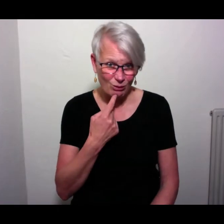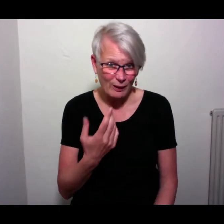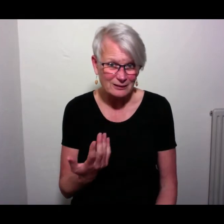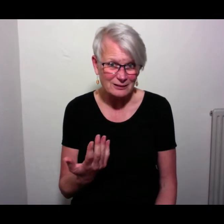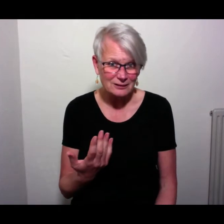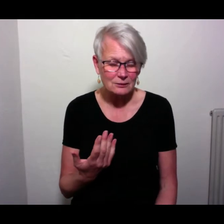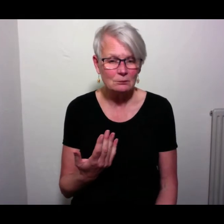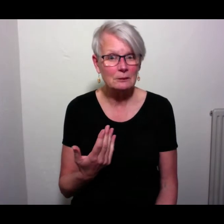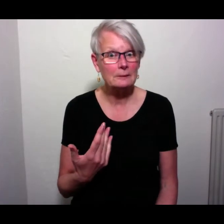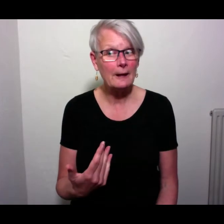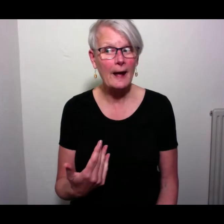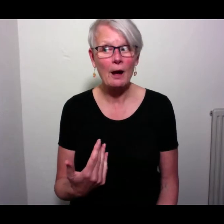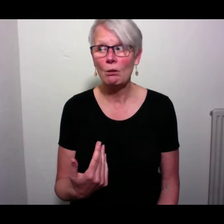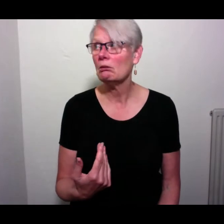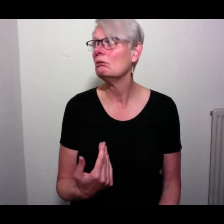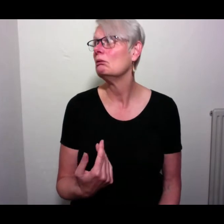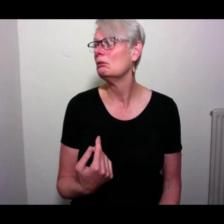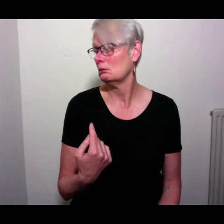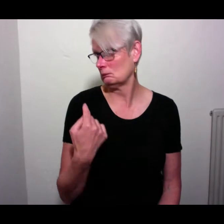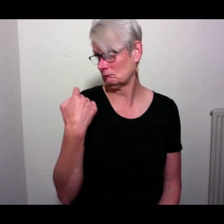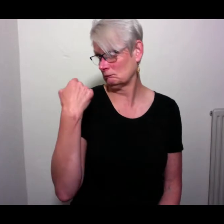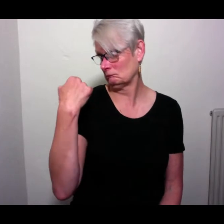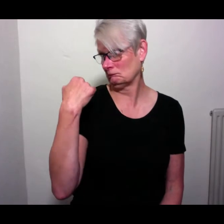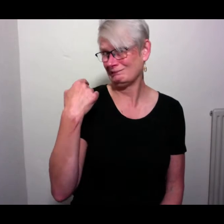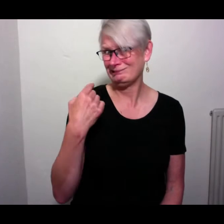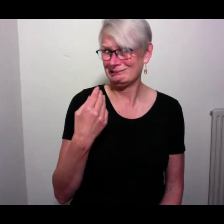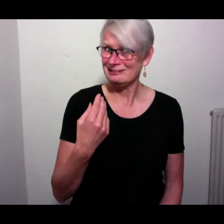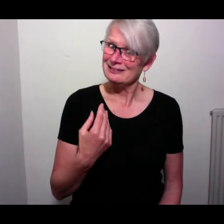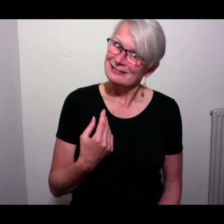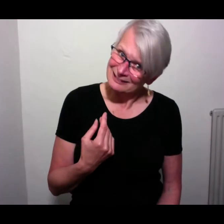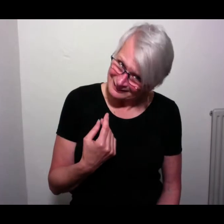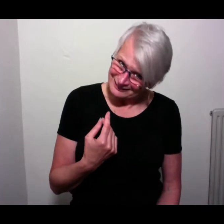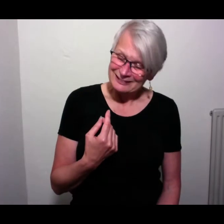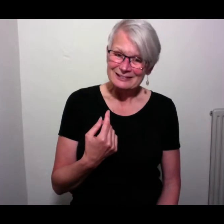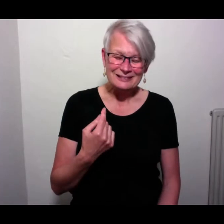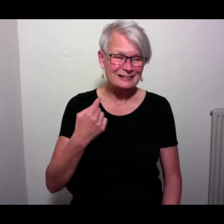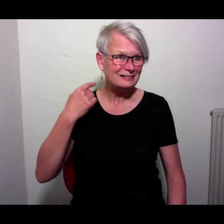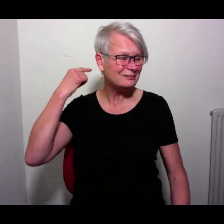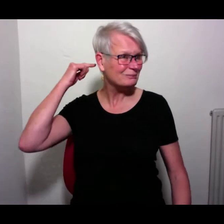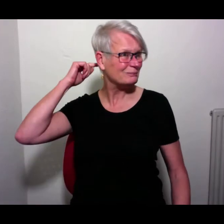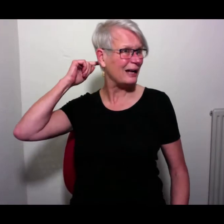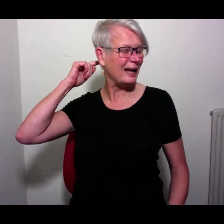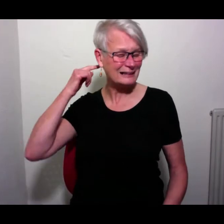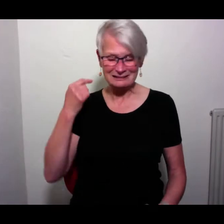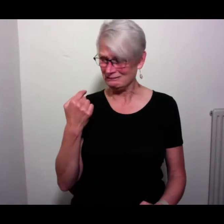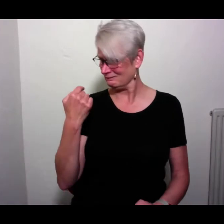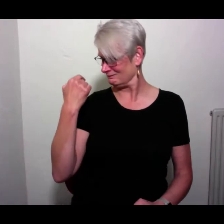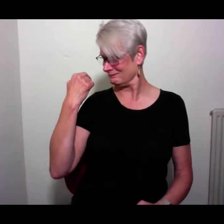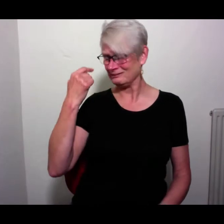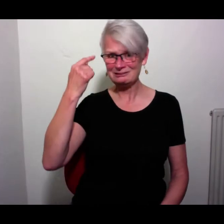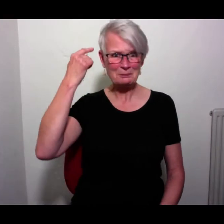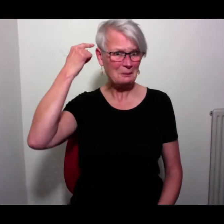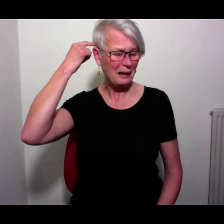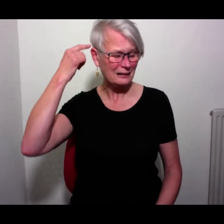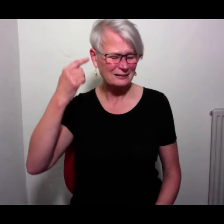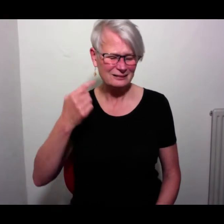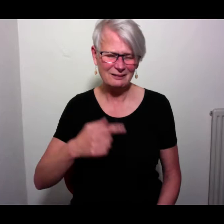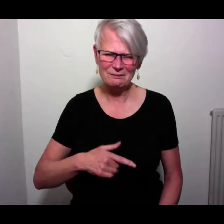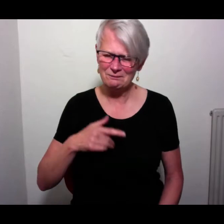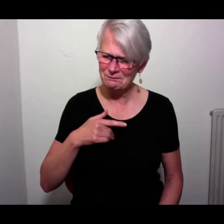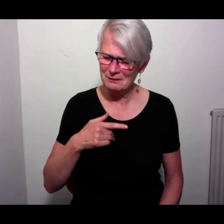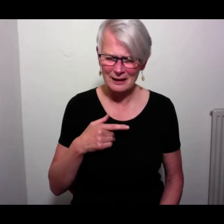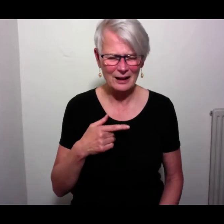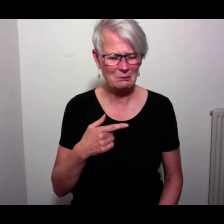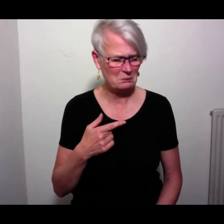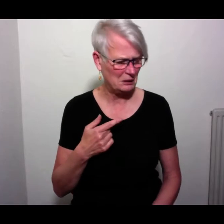now, there was this other thing looming behind me, lurking in the shady bits of my mind constantly,